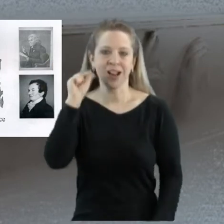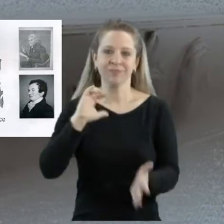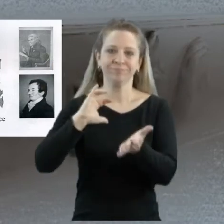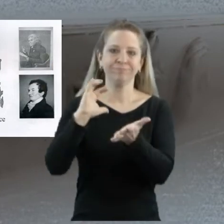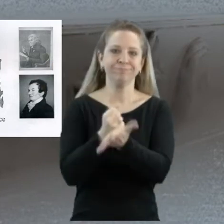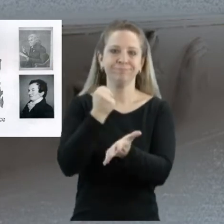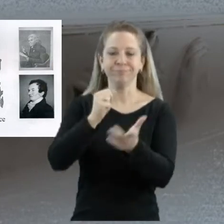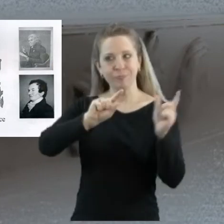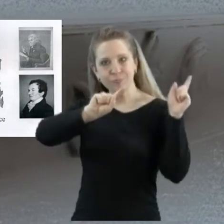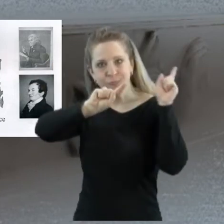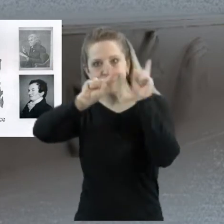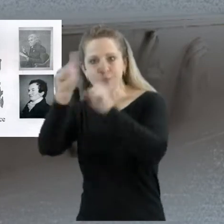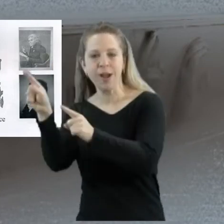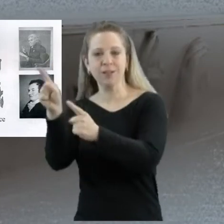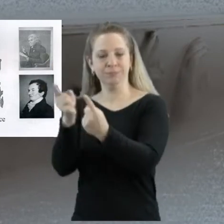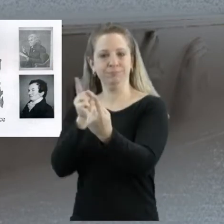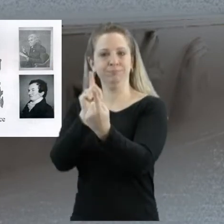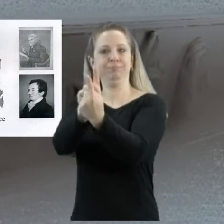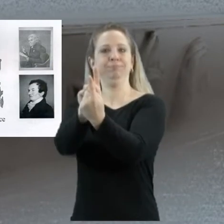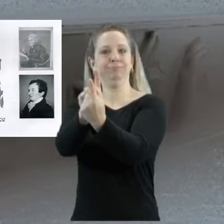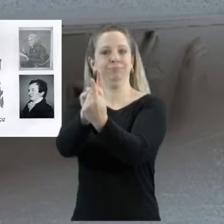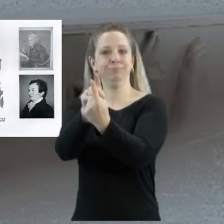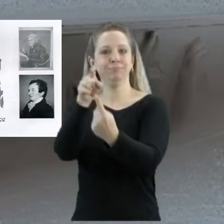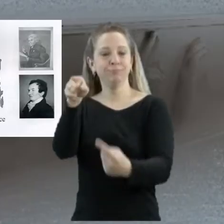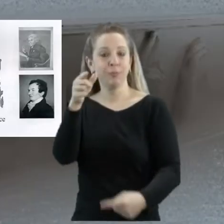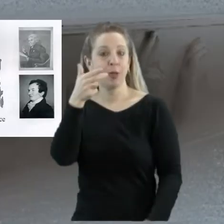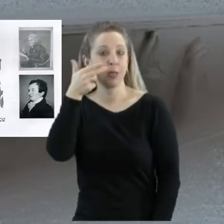Gallaudet went to France to visit Sicard and Claire.